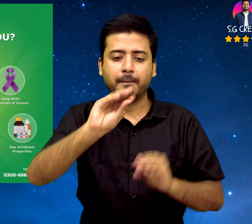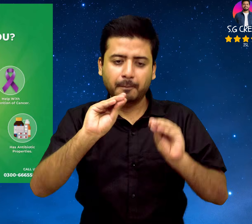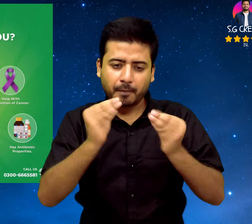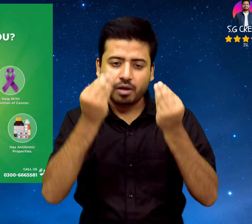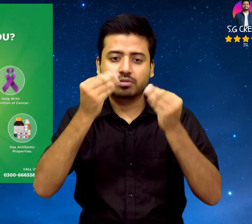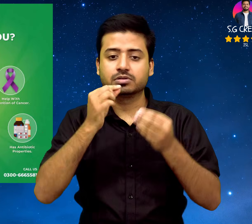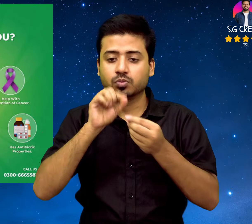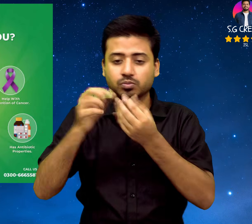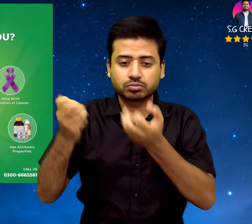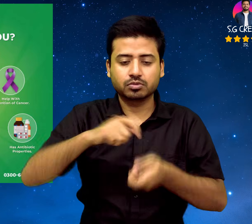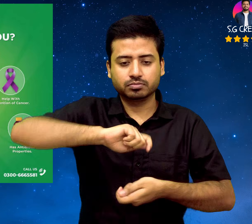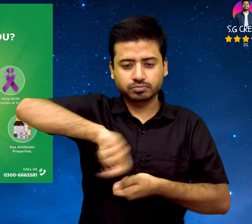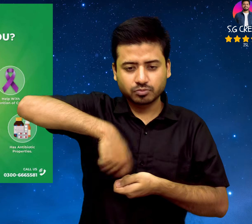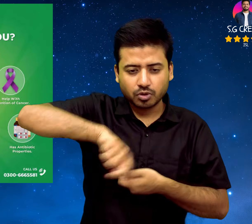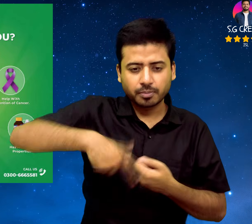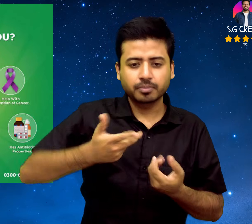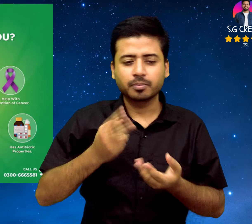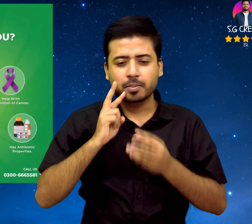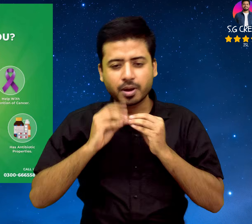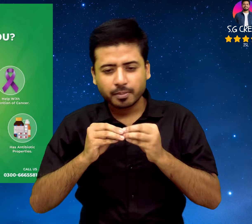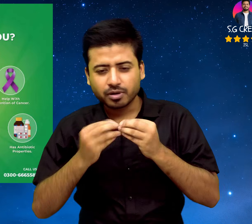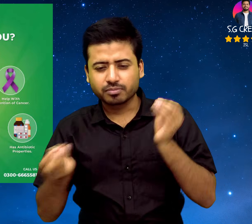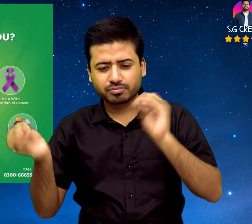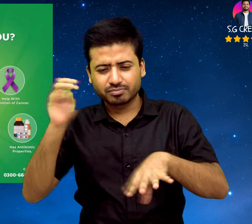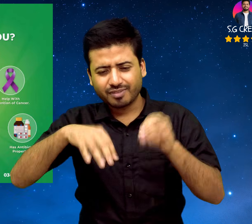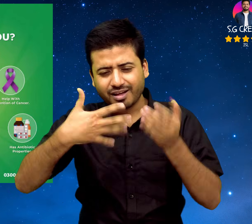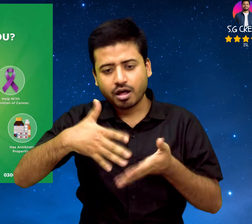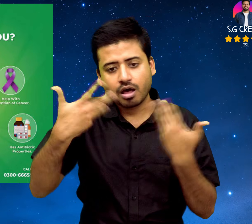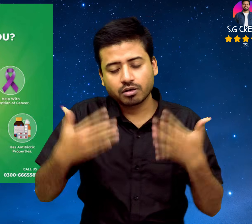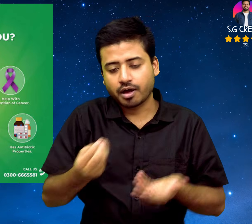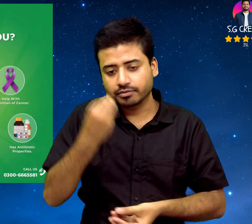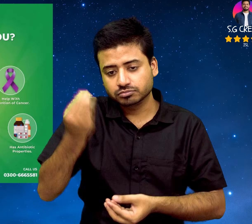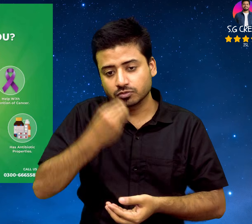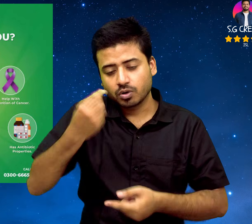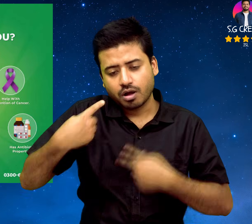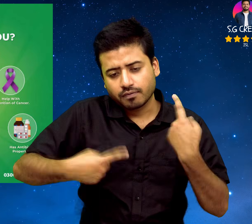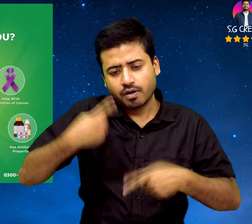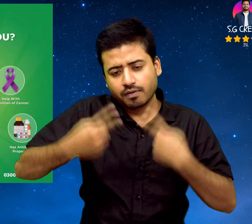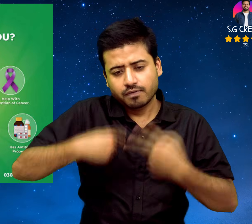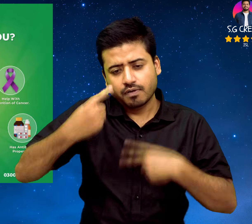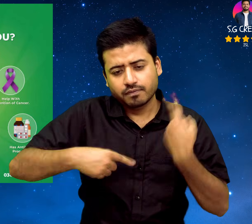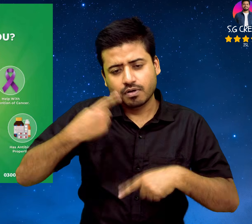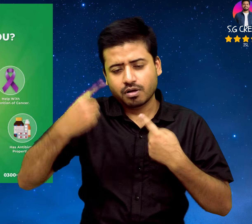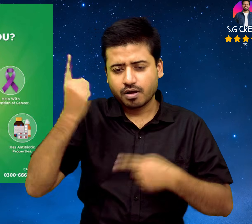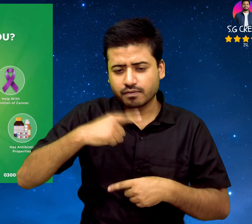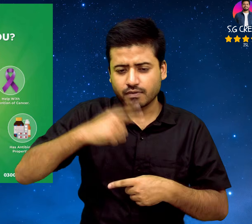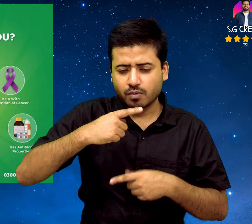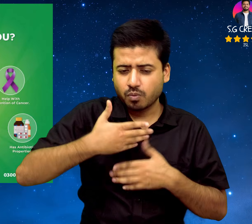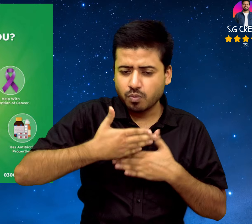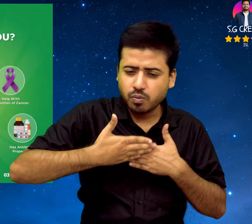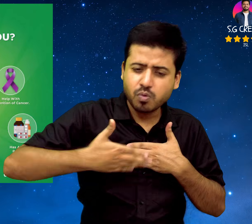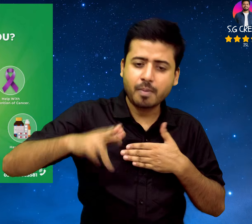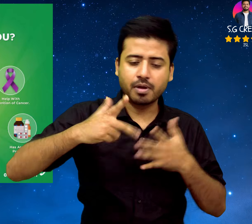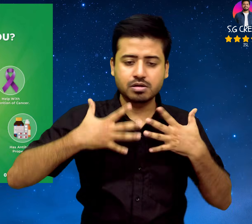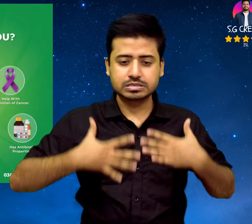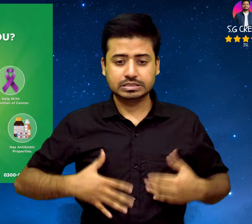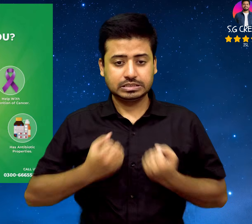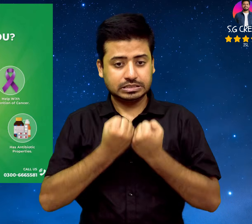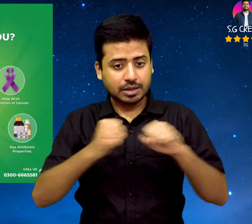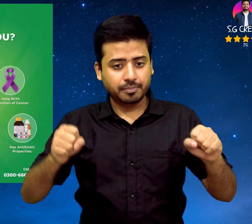formation. Gastric cancer is frequently linked to dietary exposure to N-nitroso compounds and nitrates converted by bacterial action